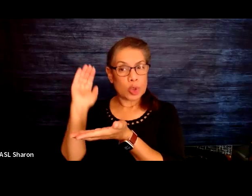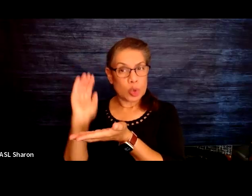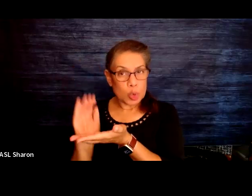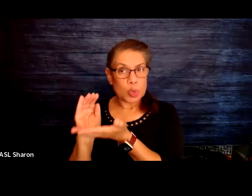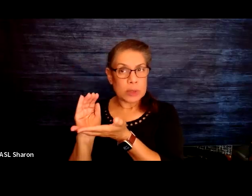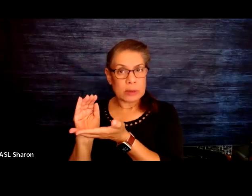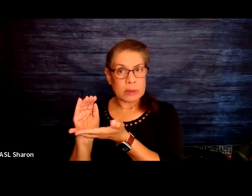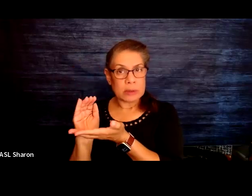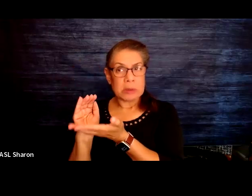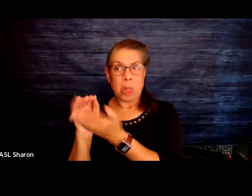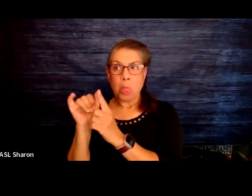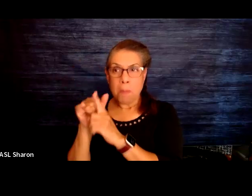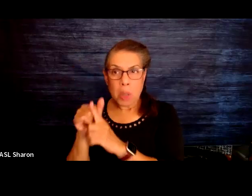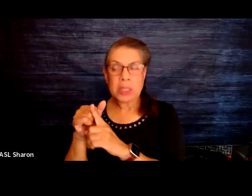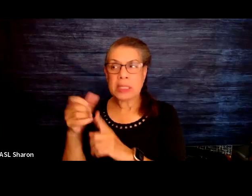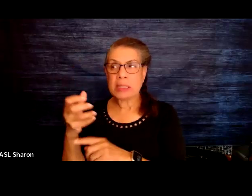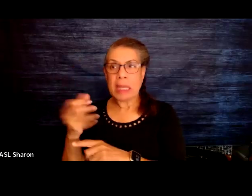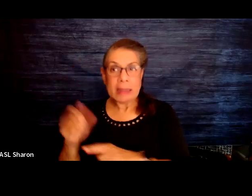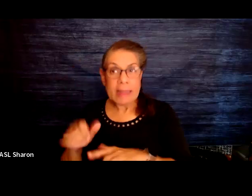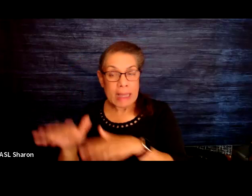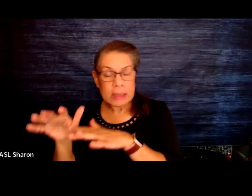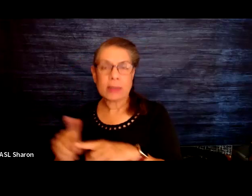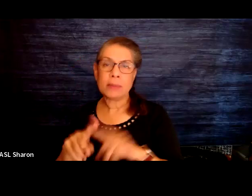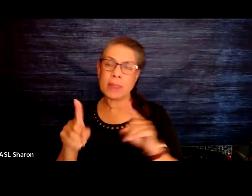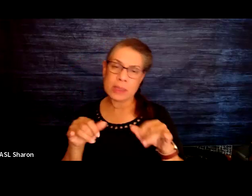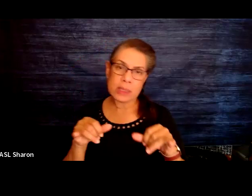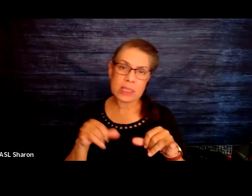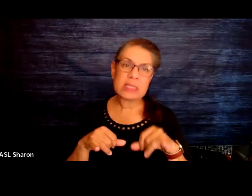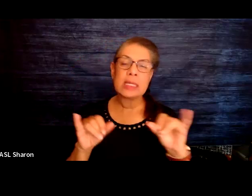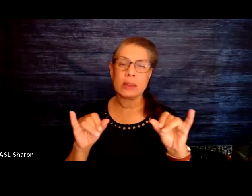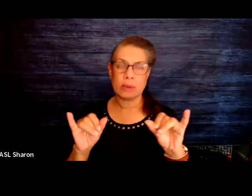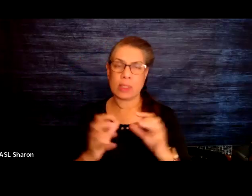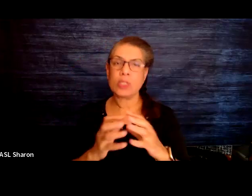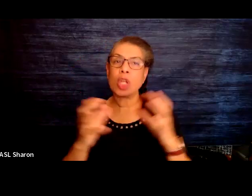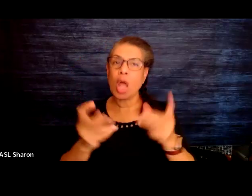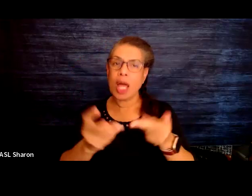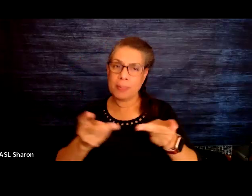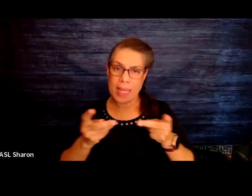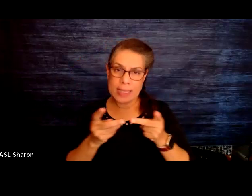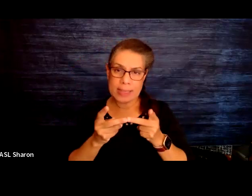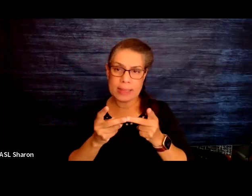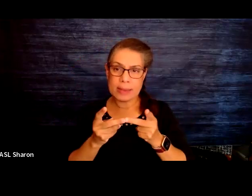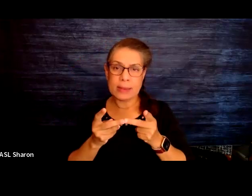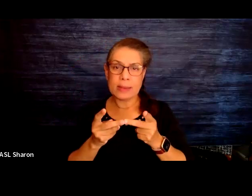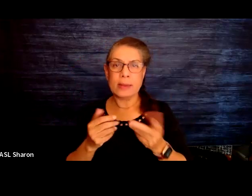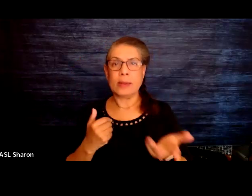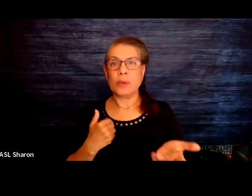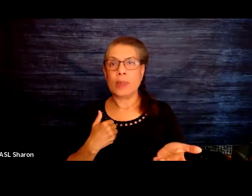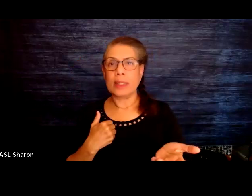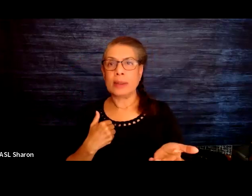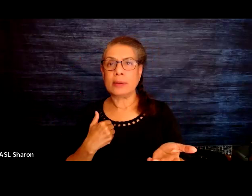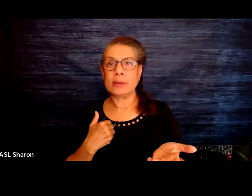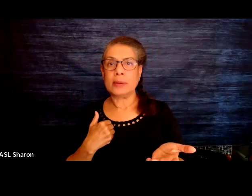been a lot of occasions where even the sexual orientation